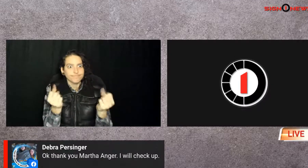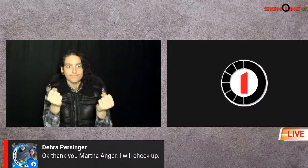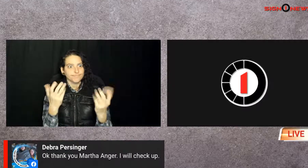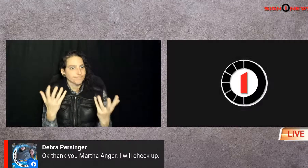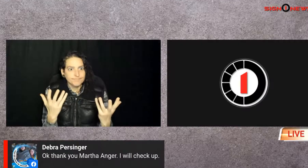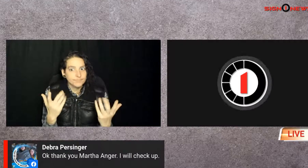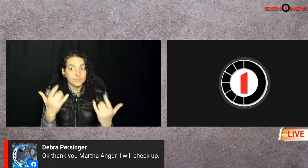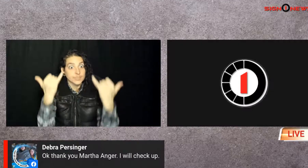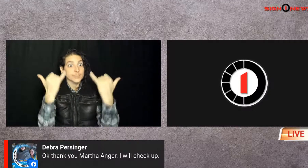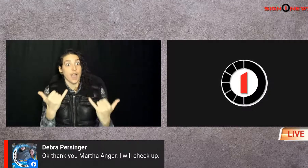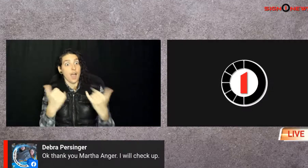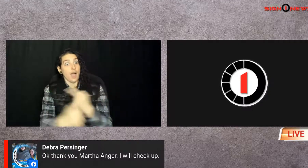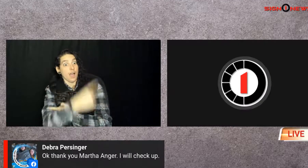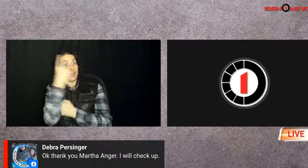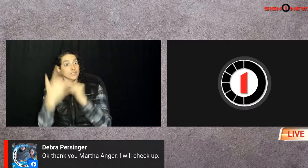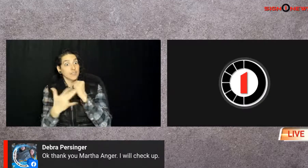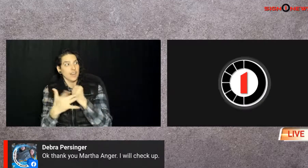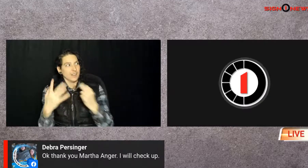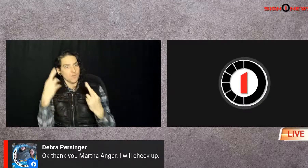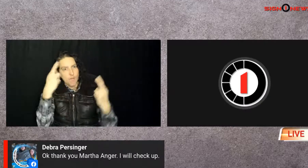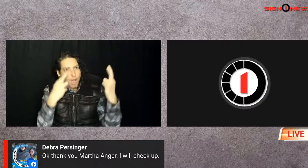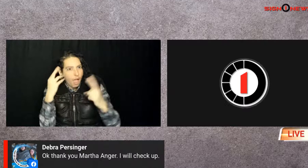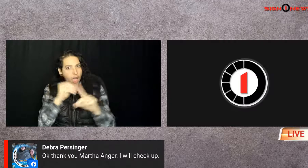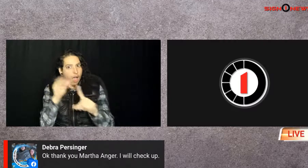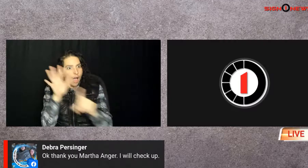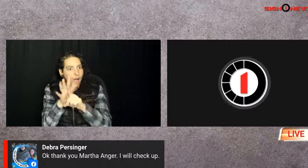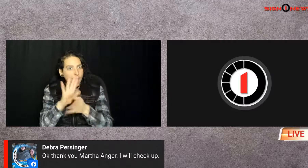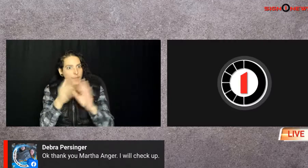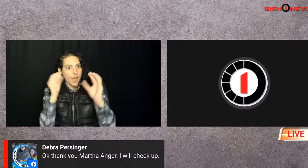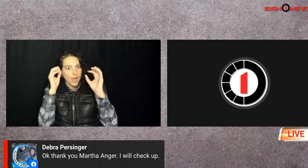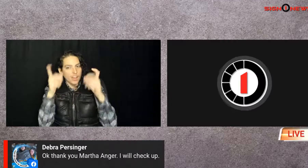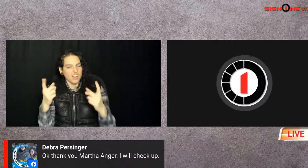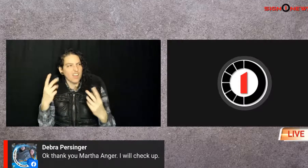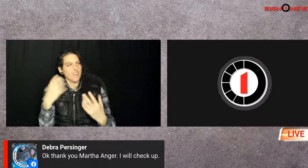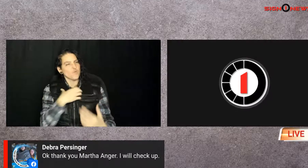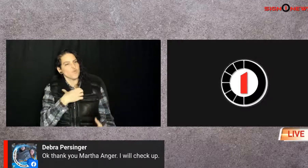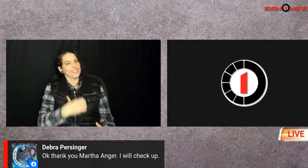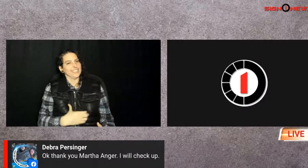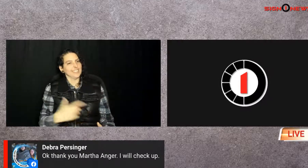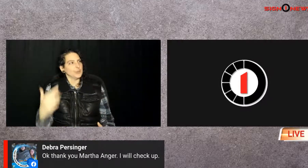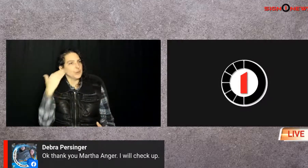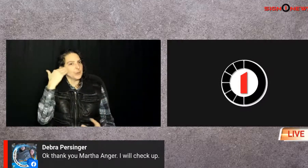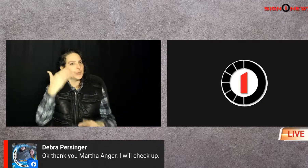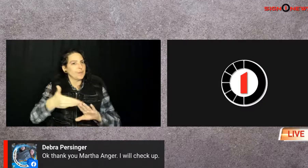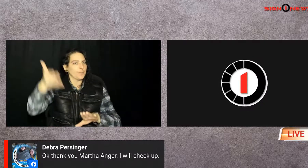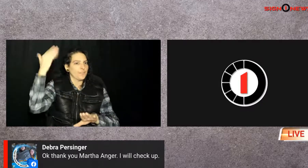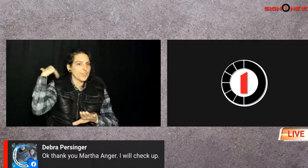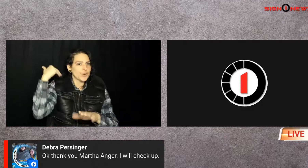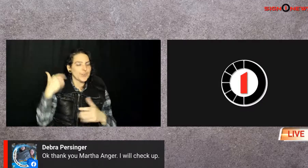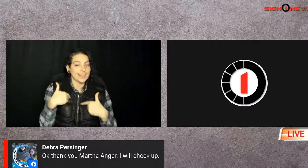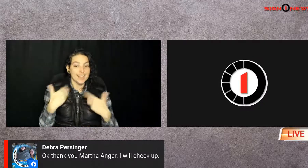up, trying to find their identity and signing. Nowadays, we realize